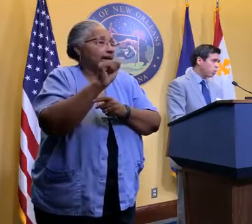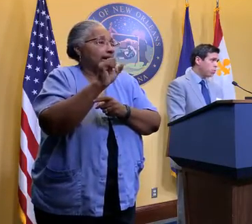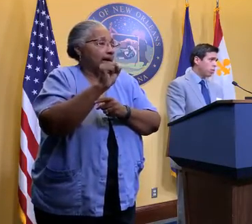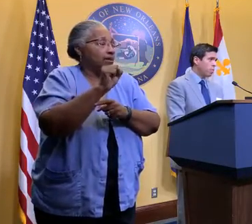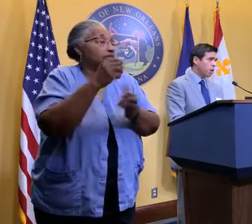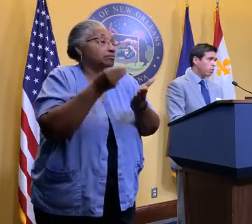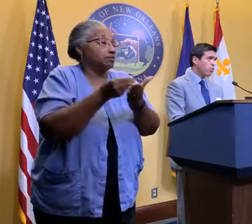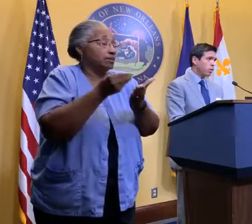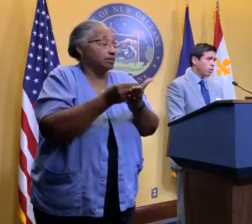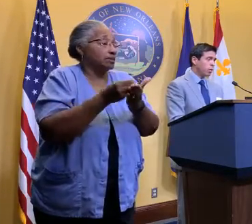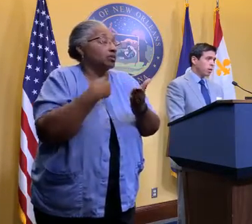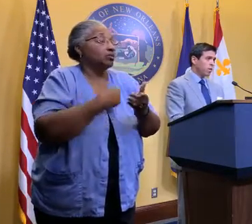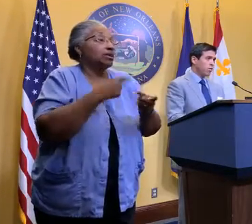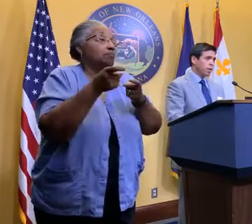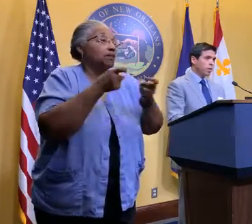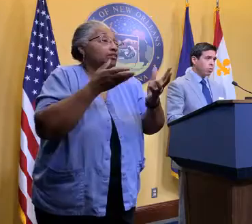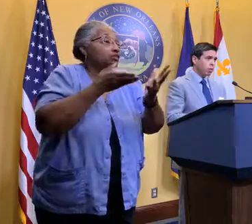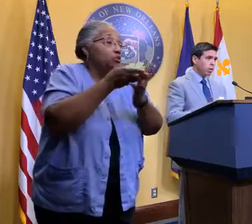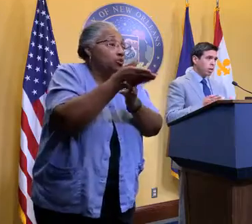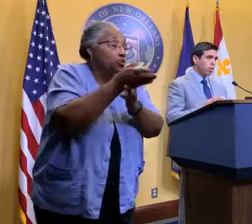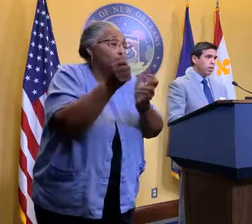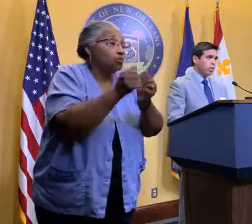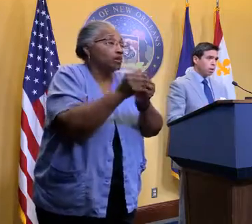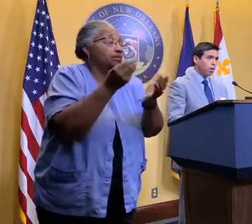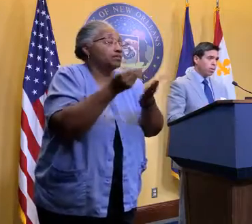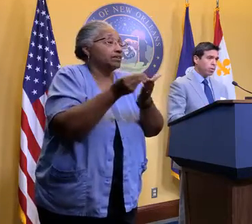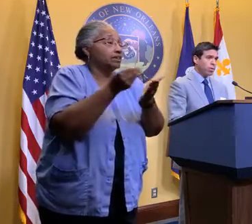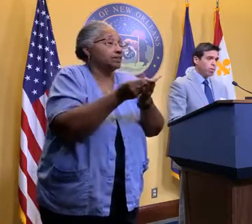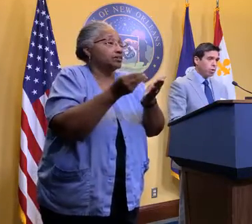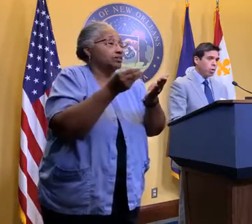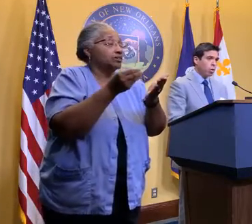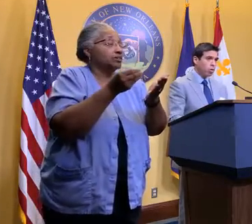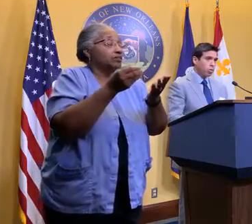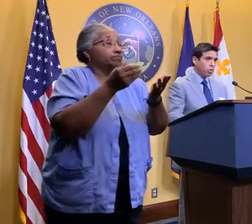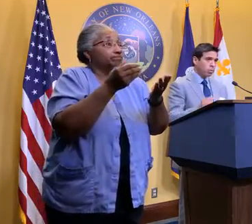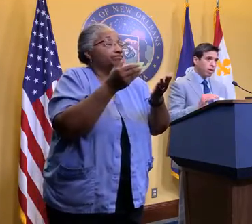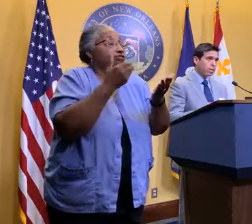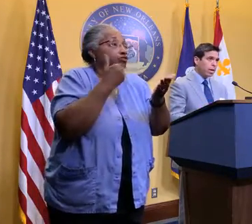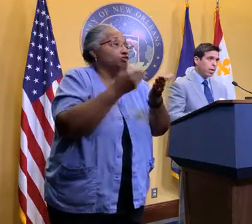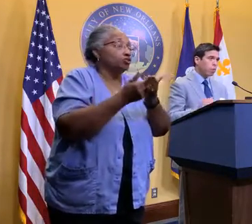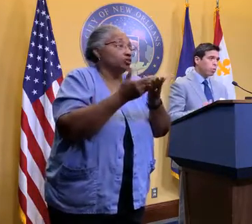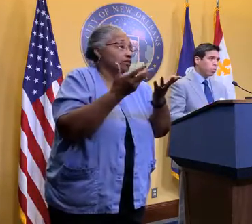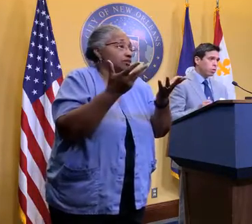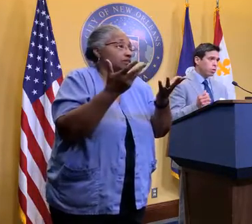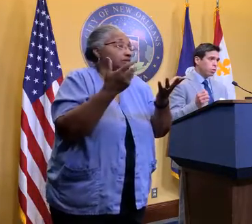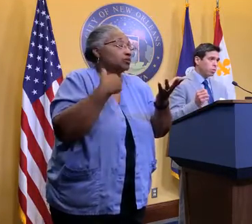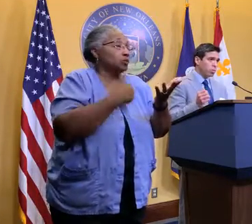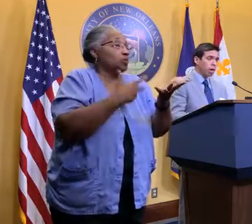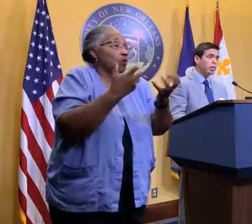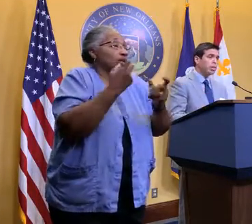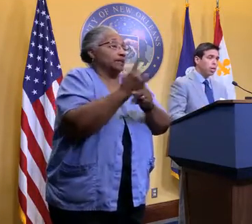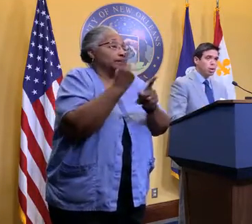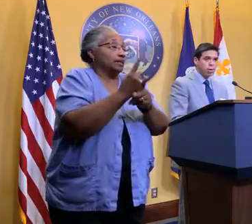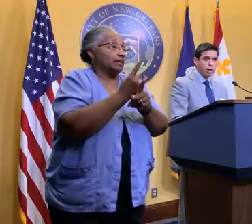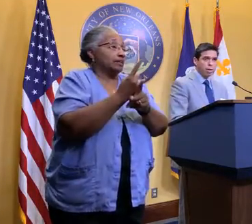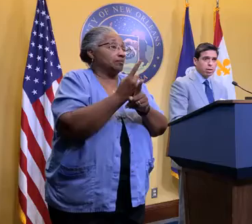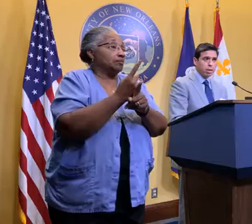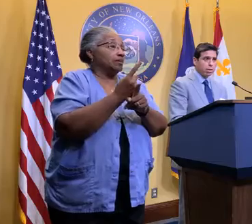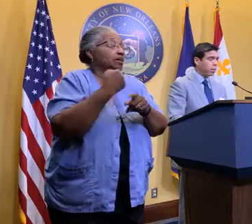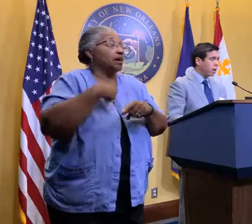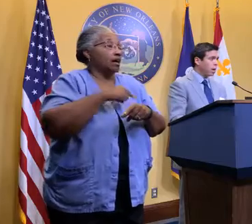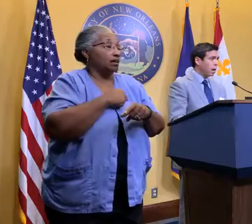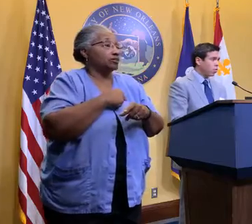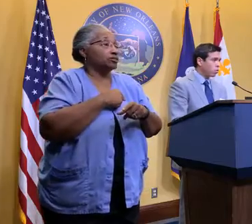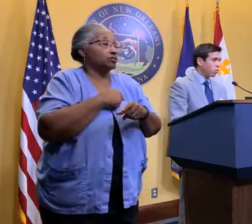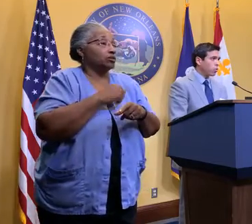as we've always said, we're going to manage through this in a financial integrity position so that we maintain our abilities to bond